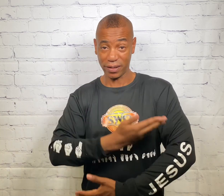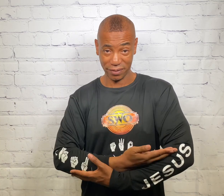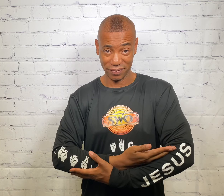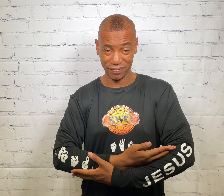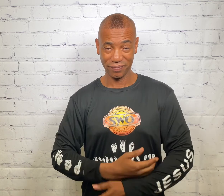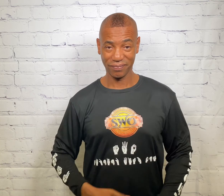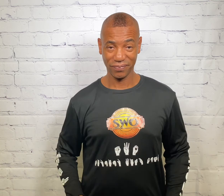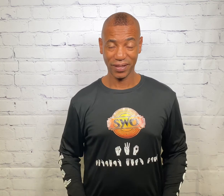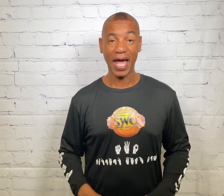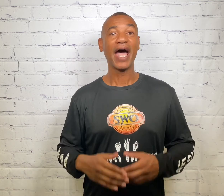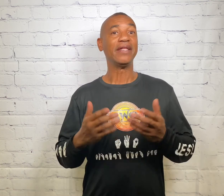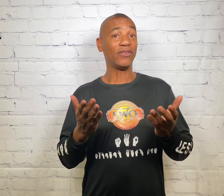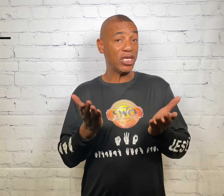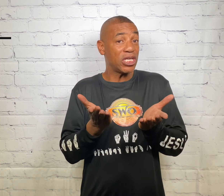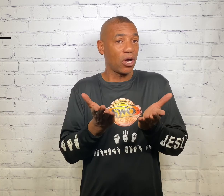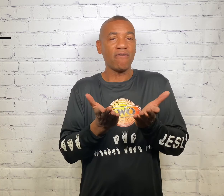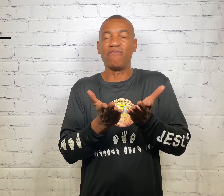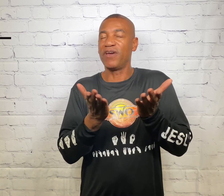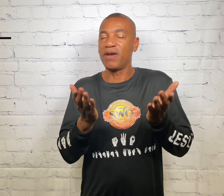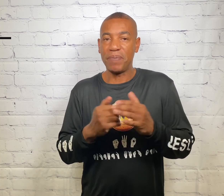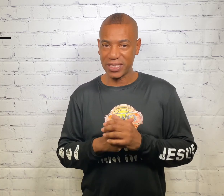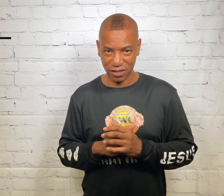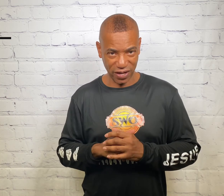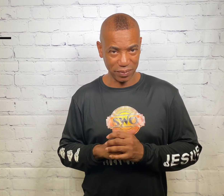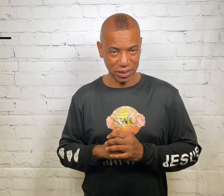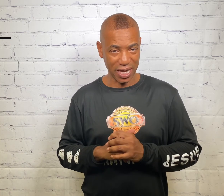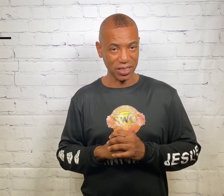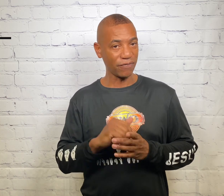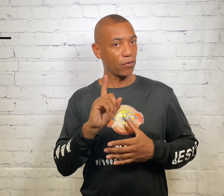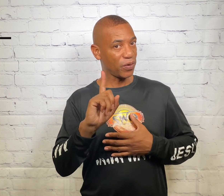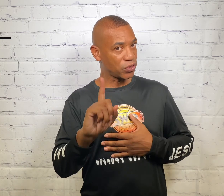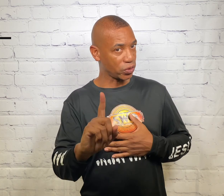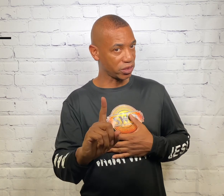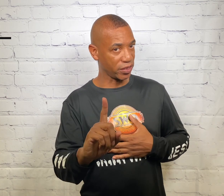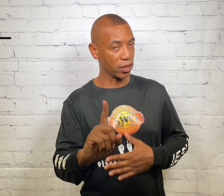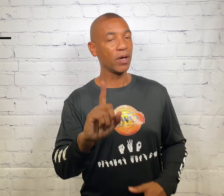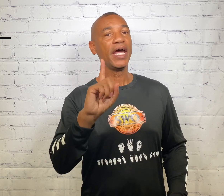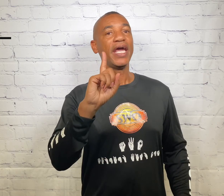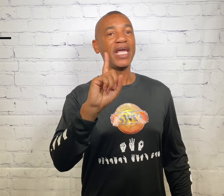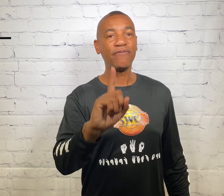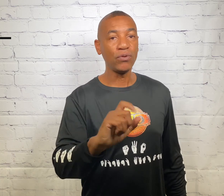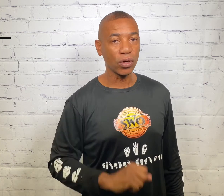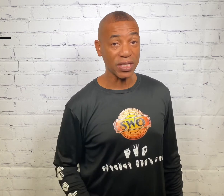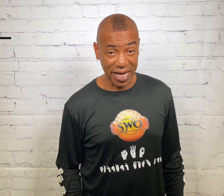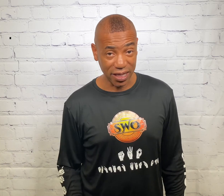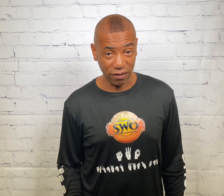granddaughter. Now these are very basic family signs. I hope you've enjoyed this video. If you learned anything from